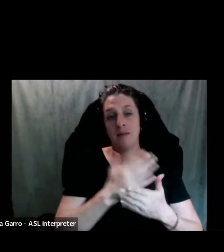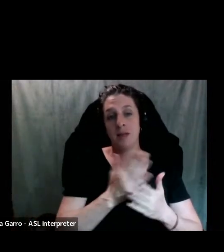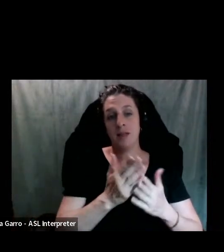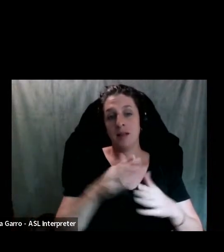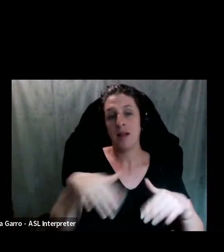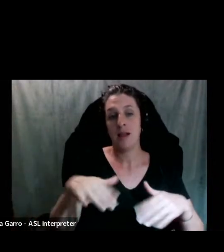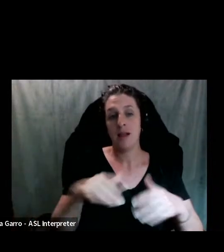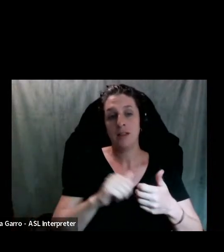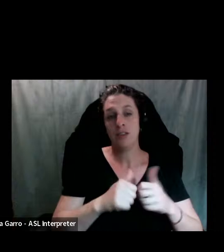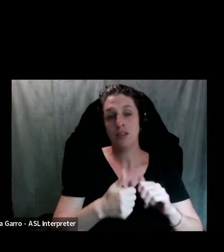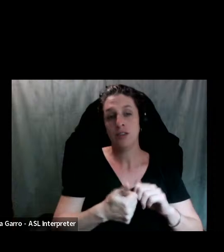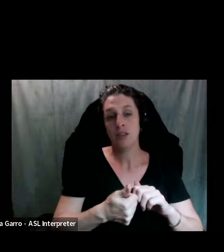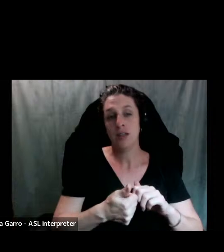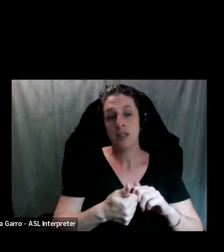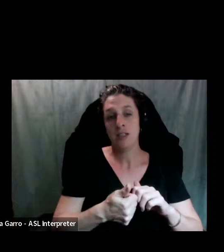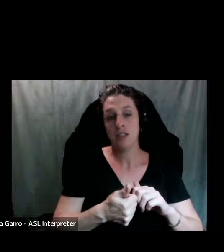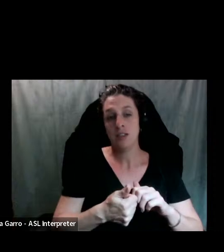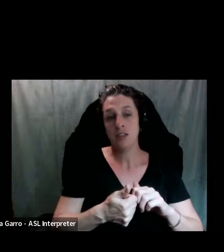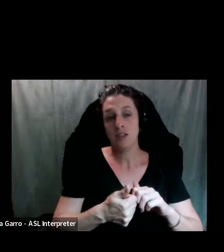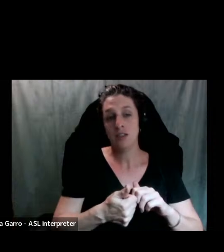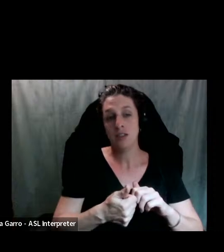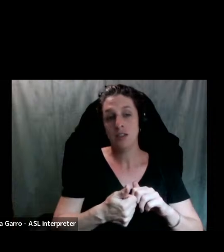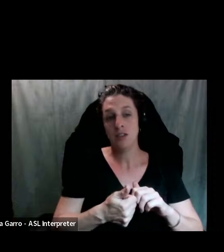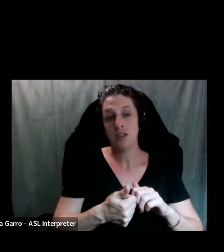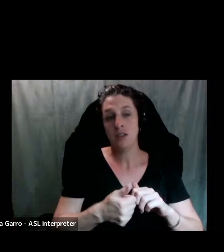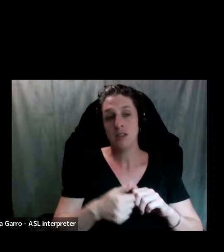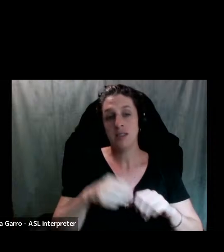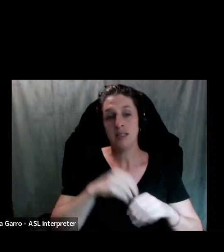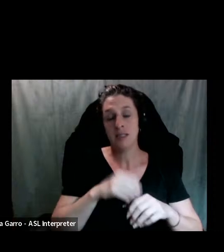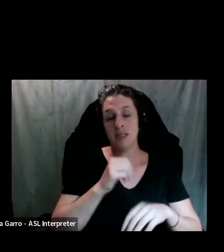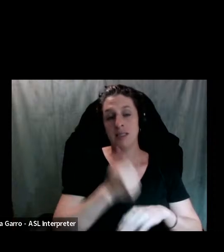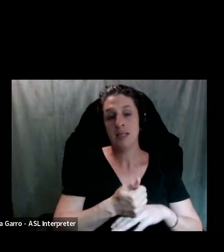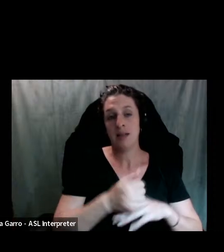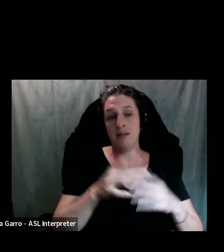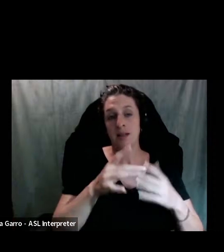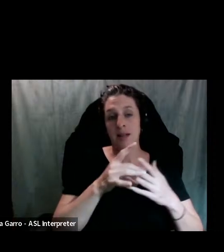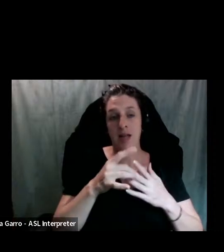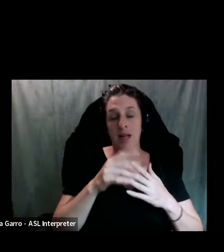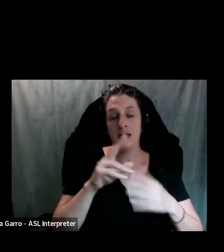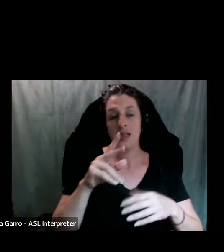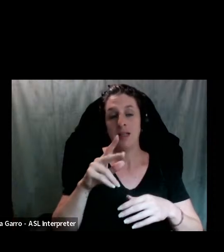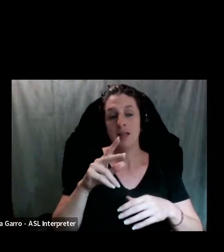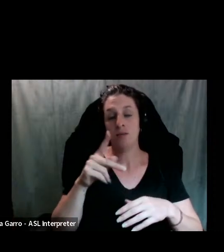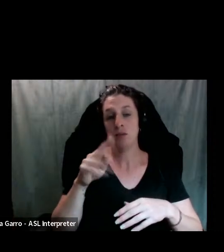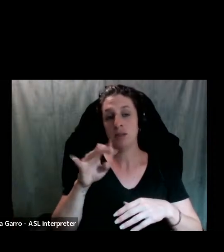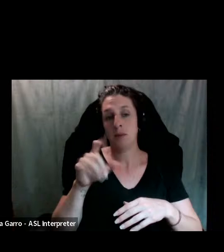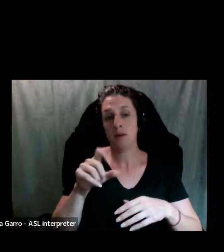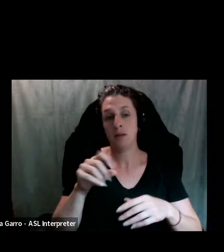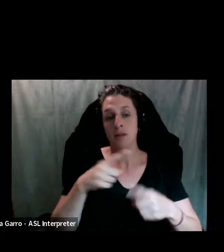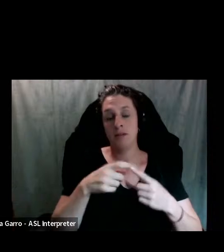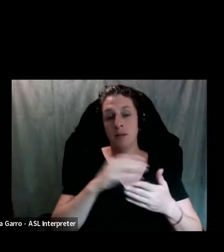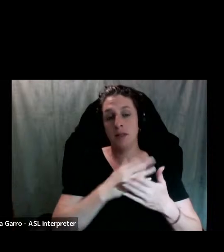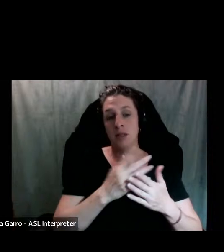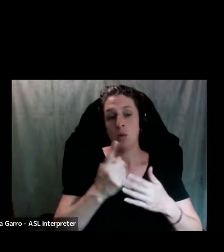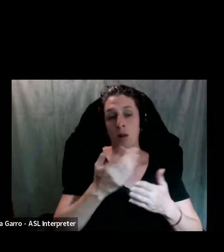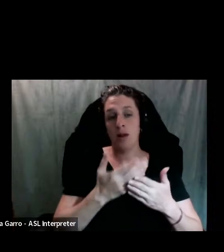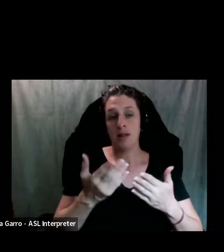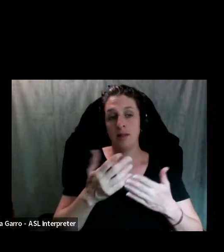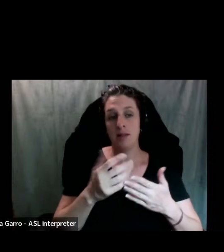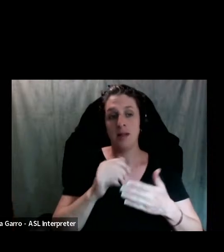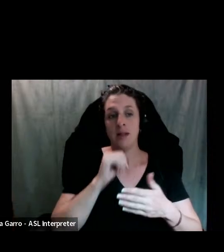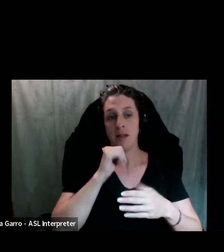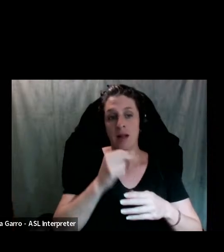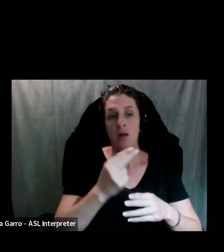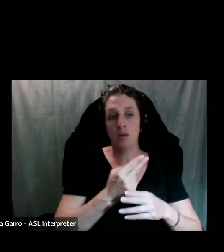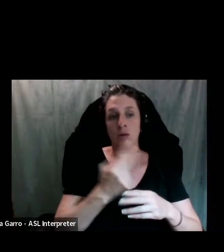changed and in a set of guiding principles from our budgeting. And one of those is not using one-time